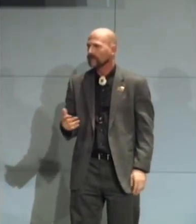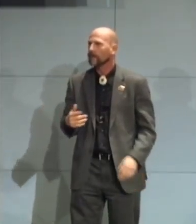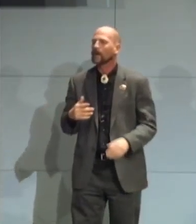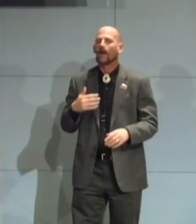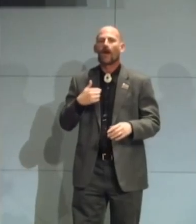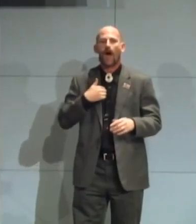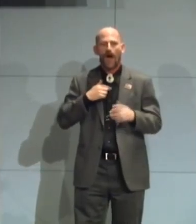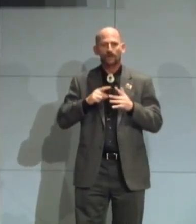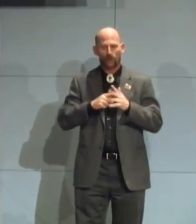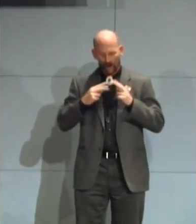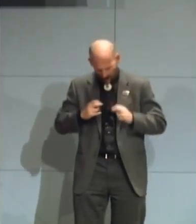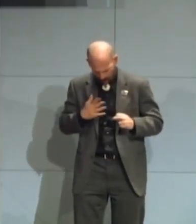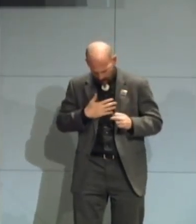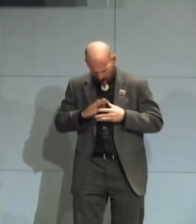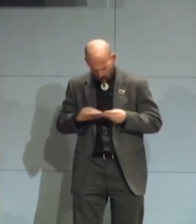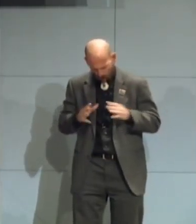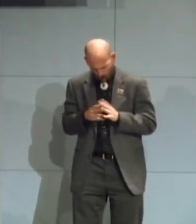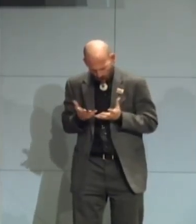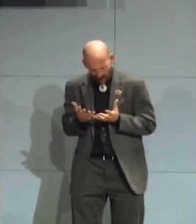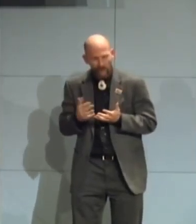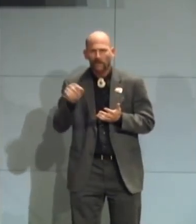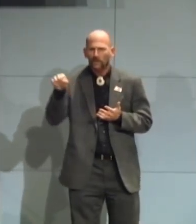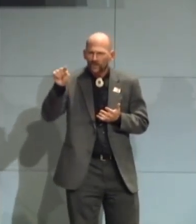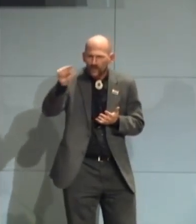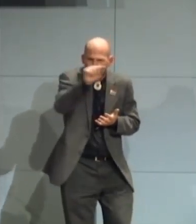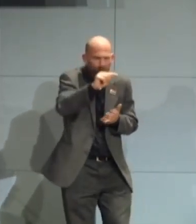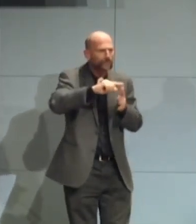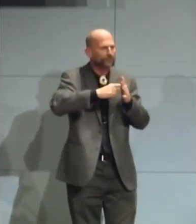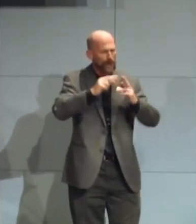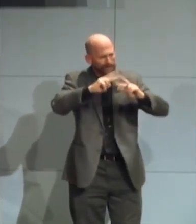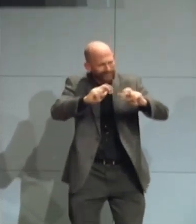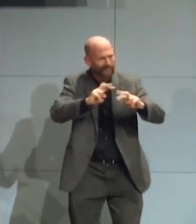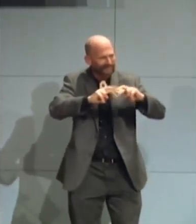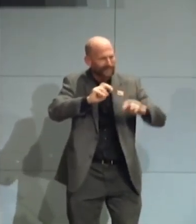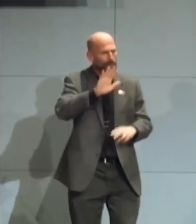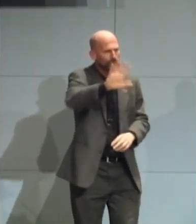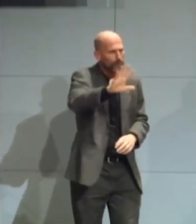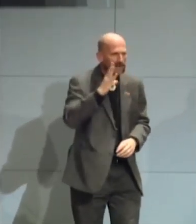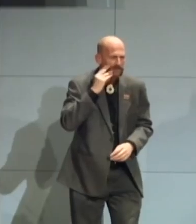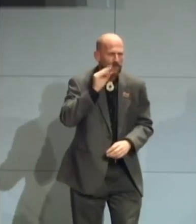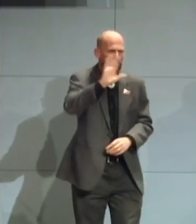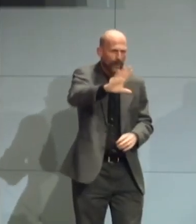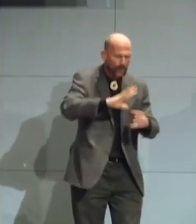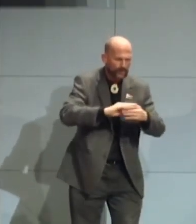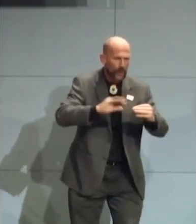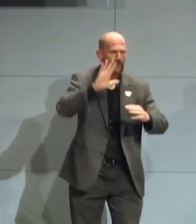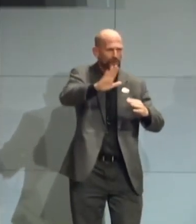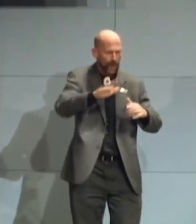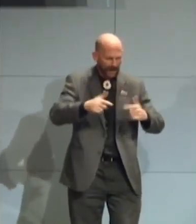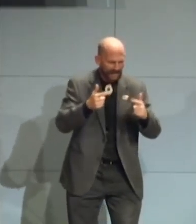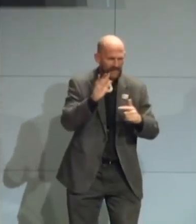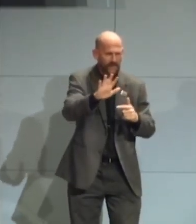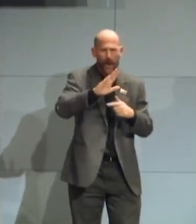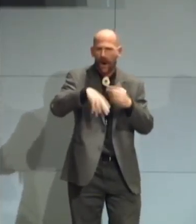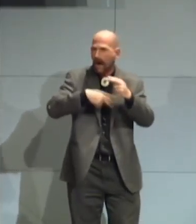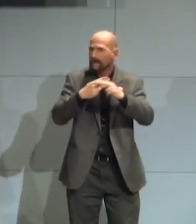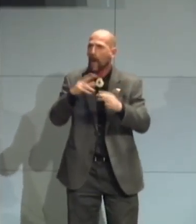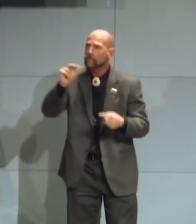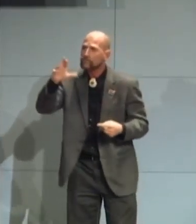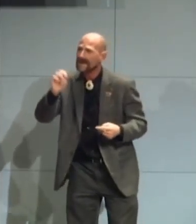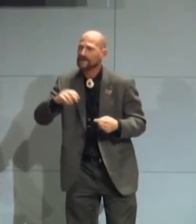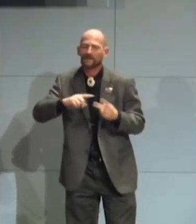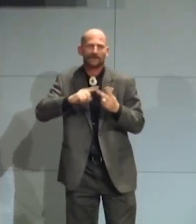our schools and what we've done in our religious institutions and what we've done in the workplace and certainly what we've done in